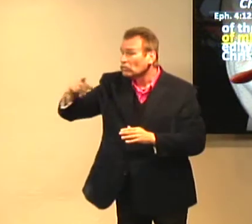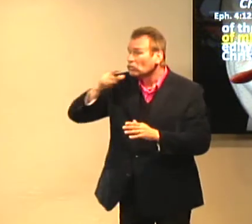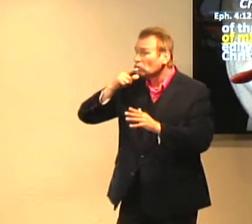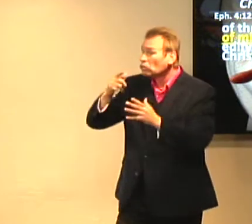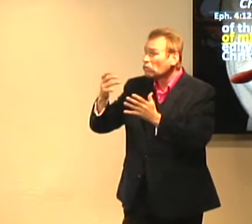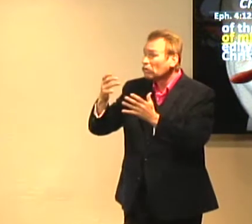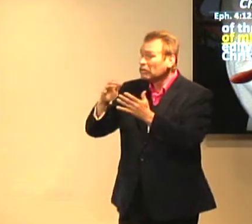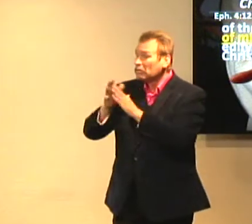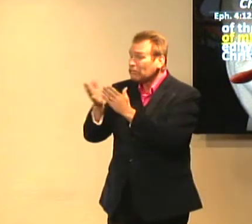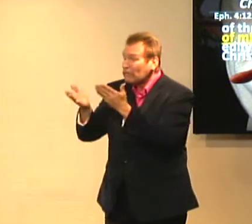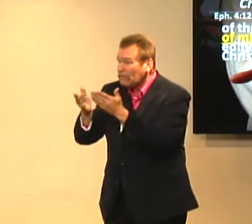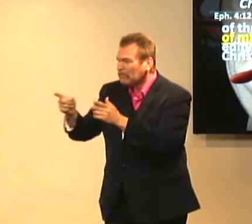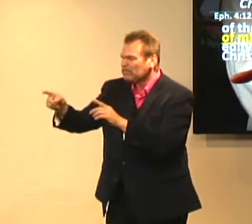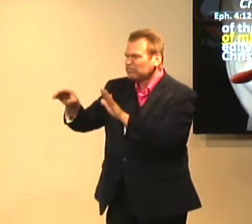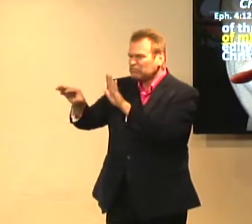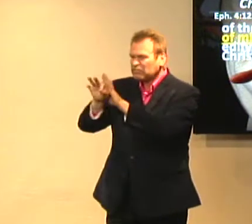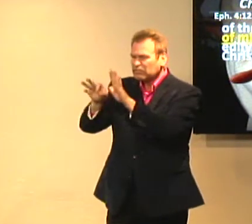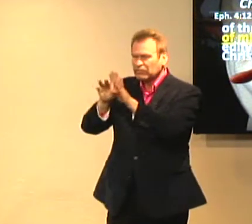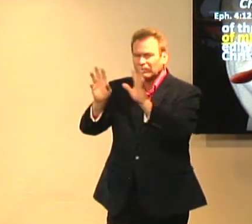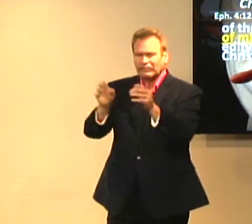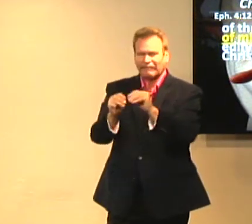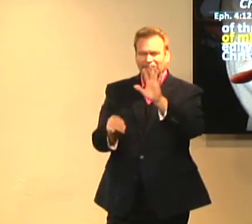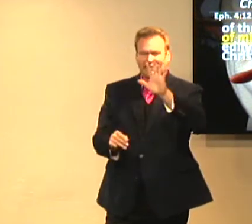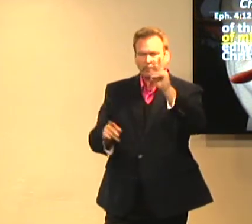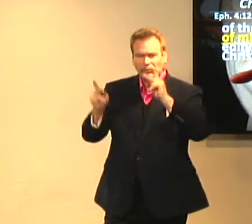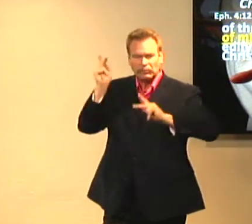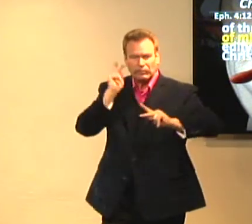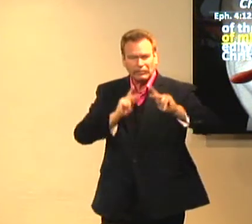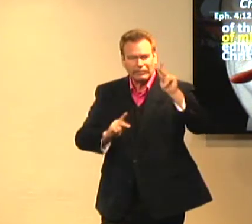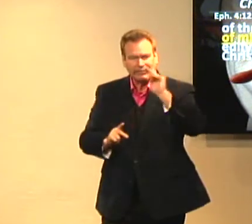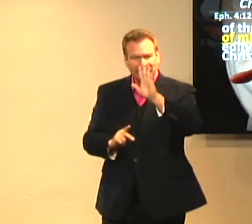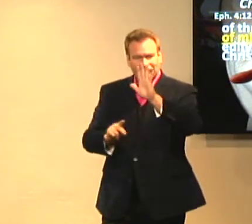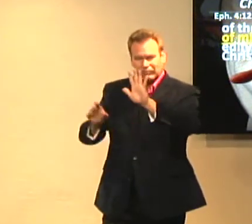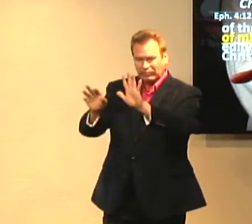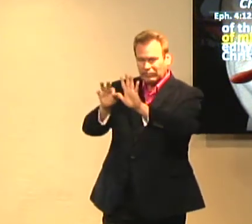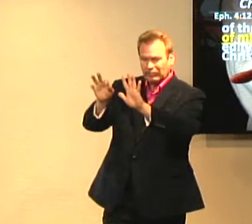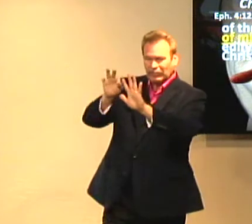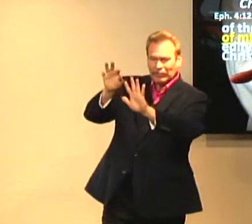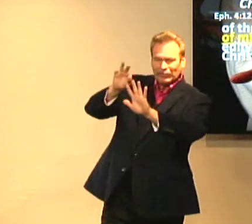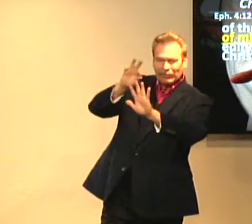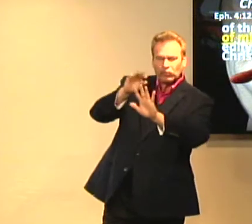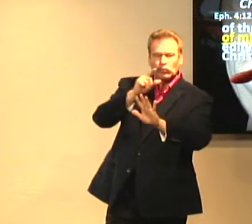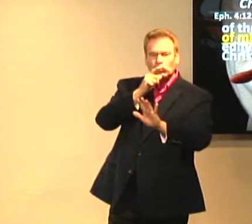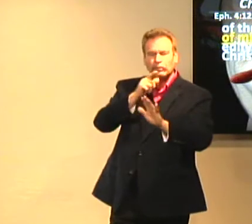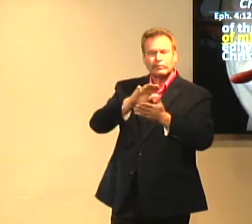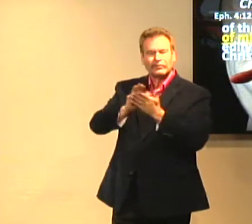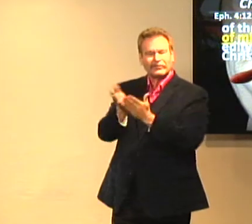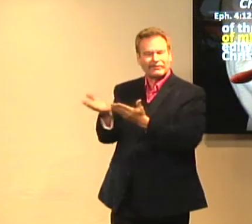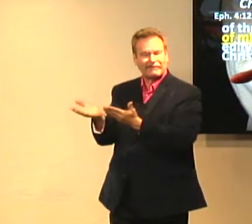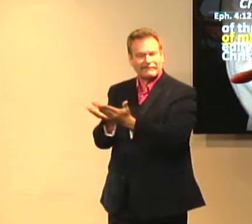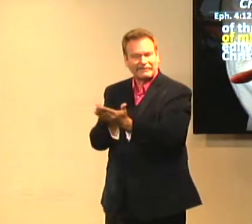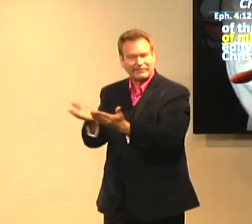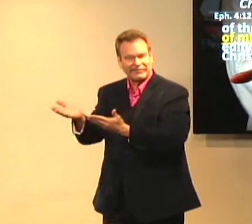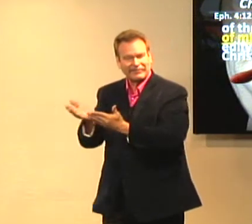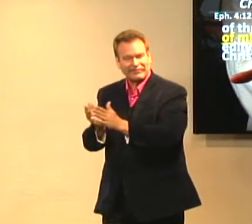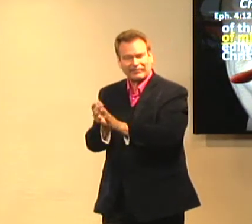out amongst all the others. And they those, there were particular people that wanted to be in service. And they picked the five people. And they